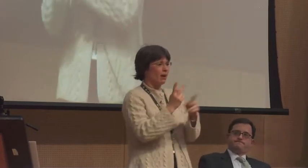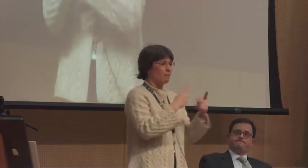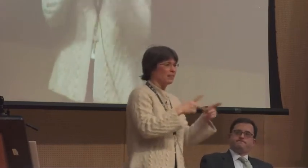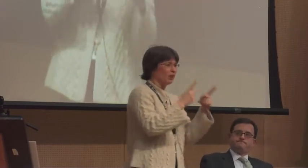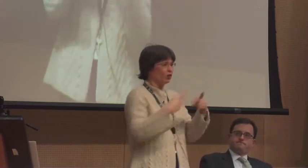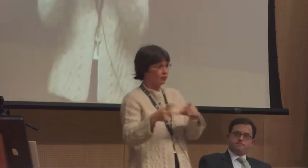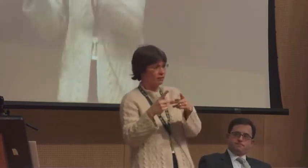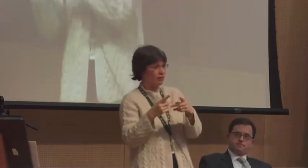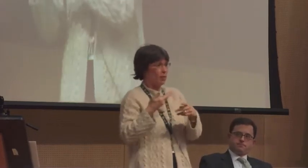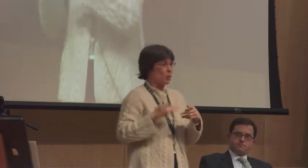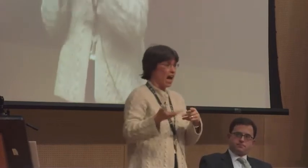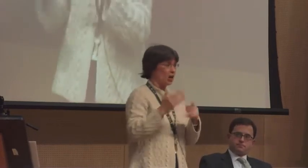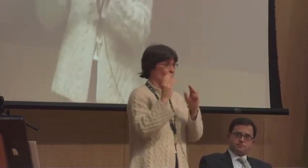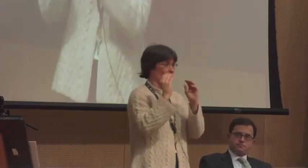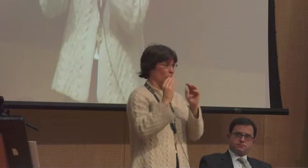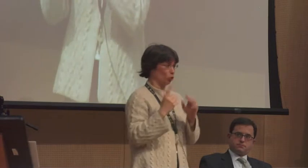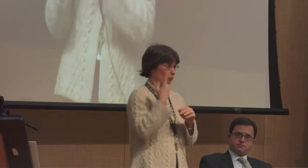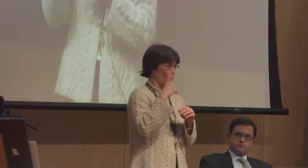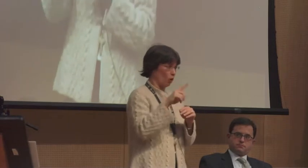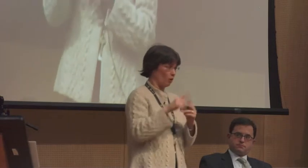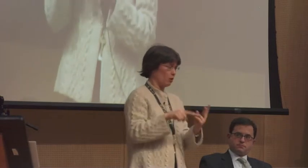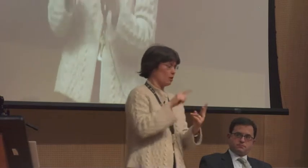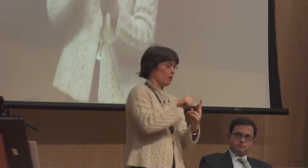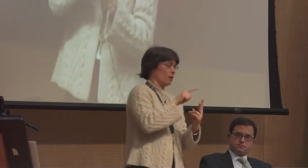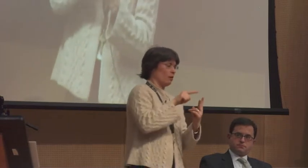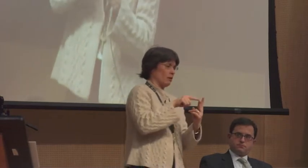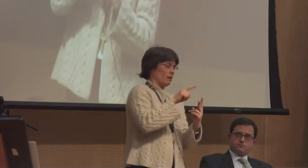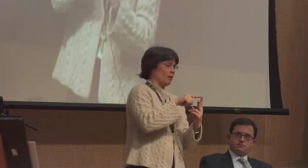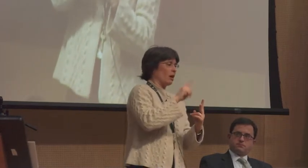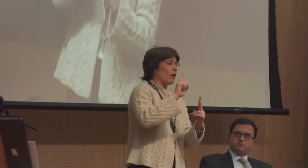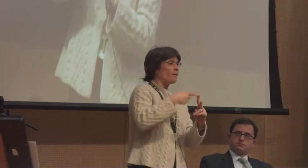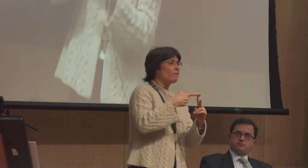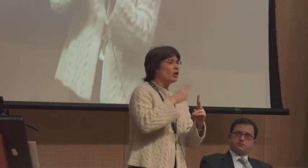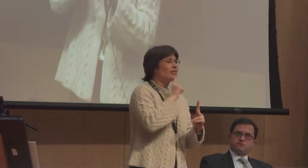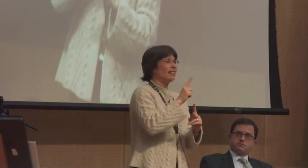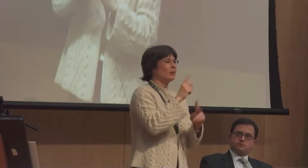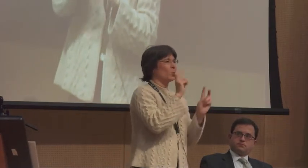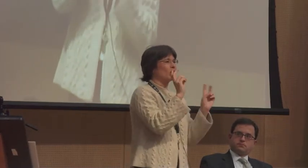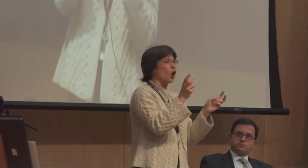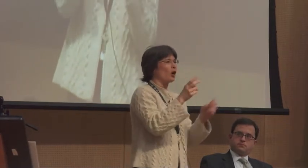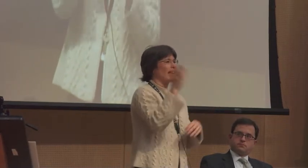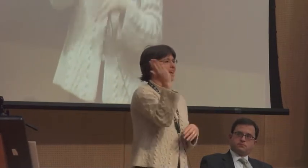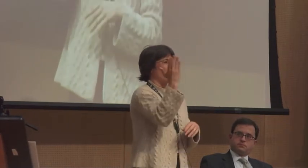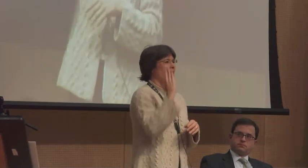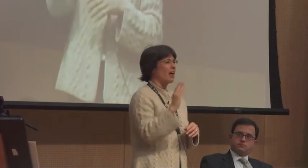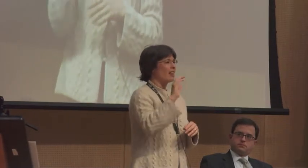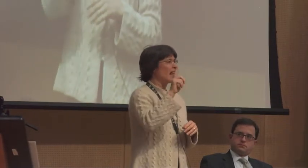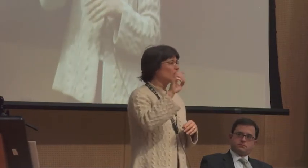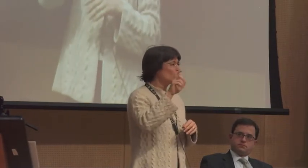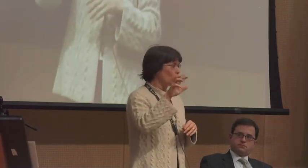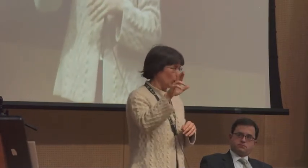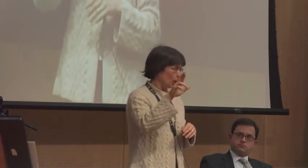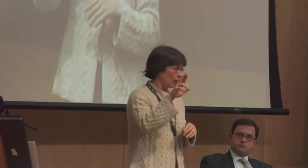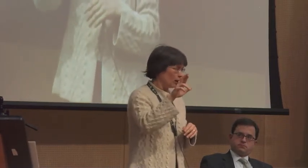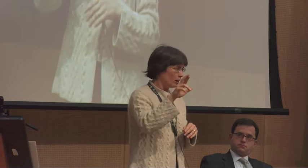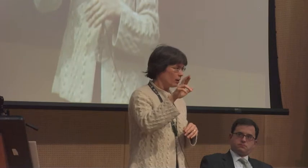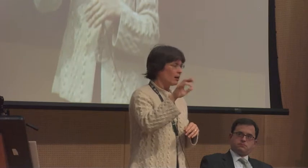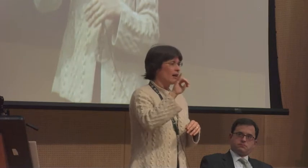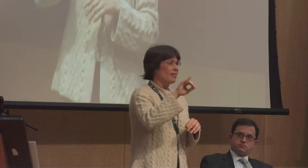of positions that we hire teachers for. The first is what's called a lecturer.